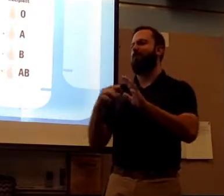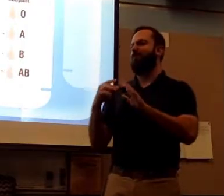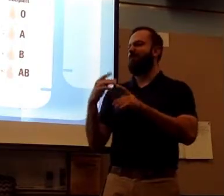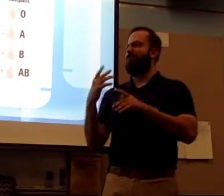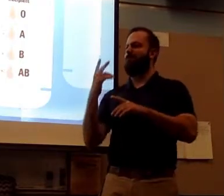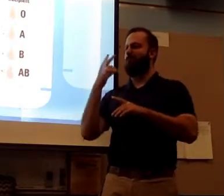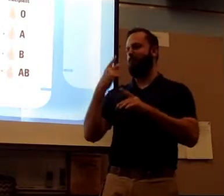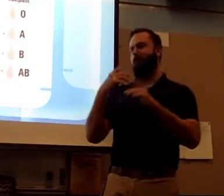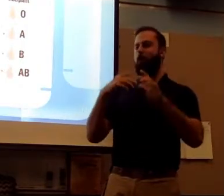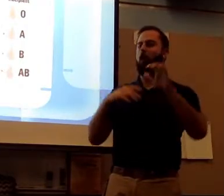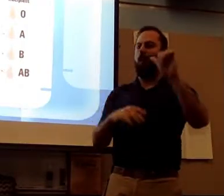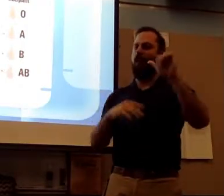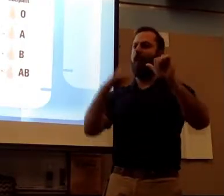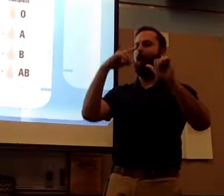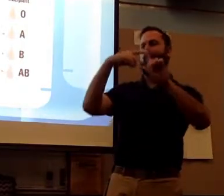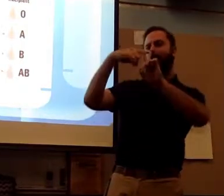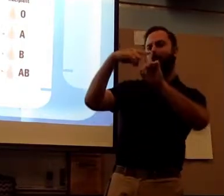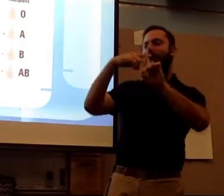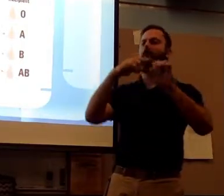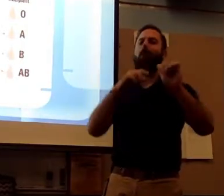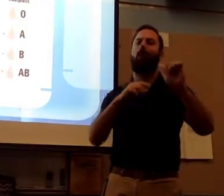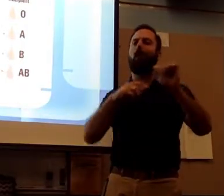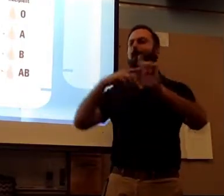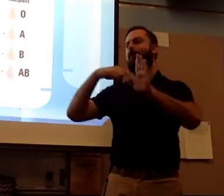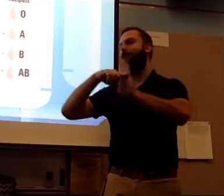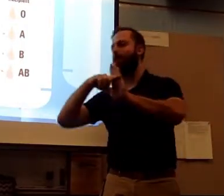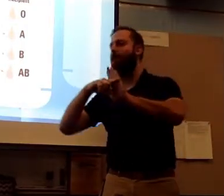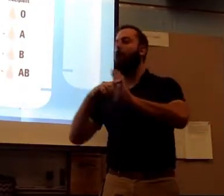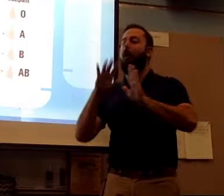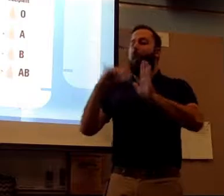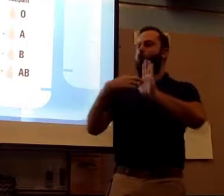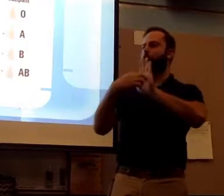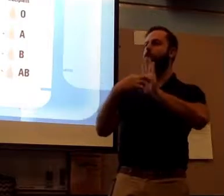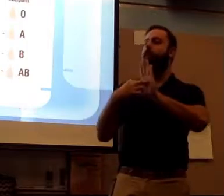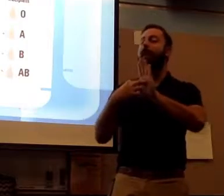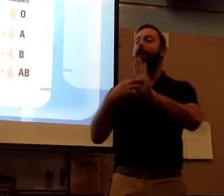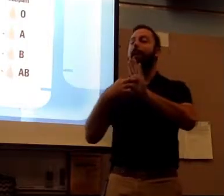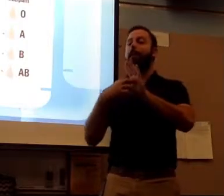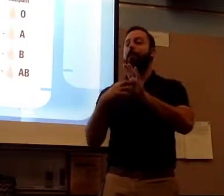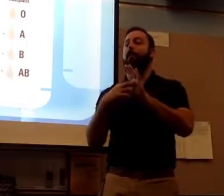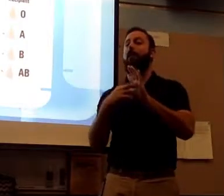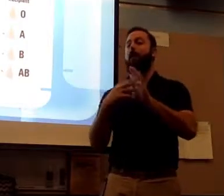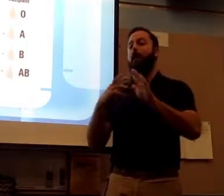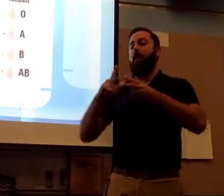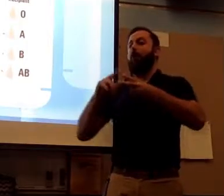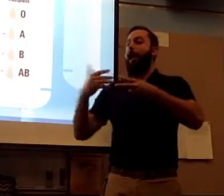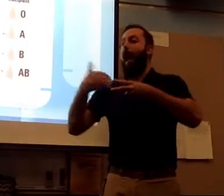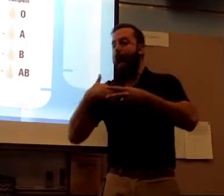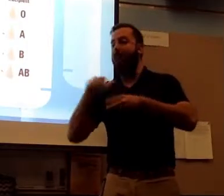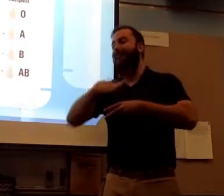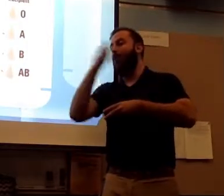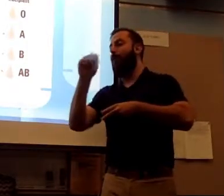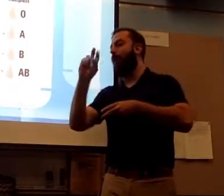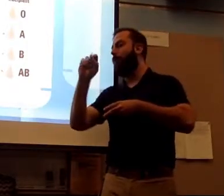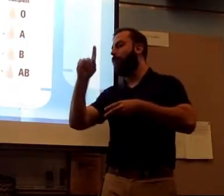signs next to them, and that represents the absence or presence of another antigen. And so